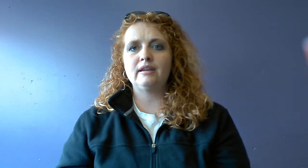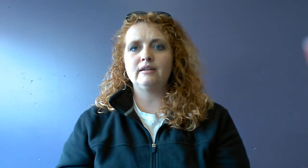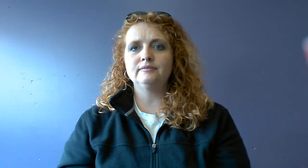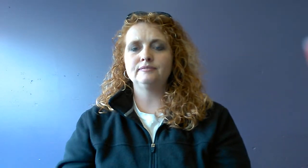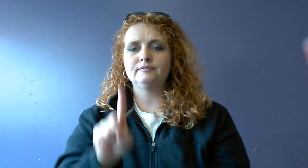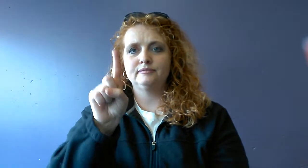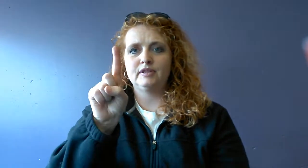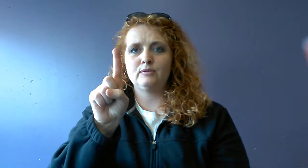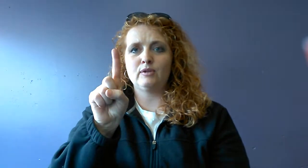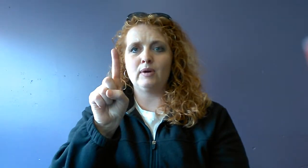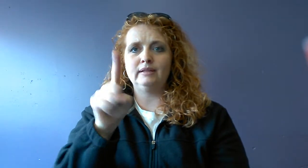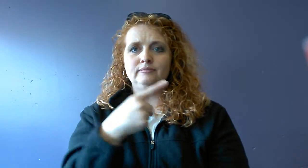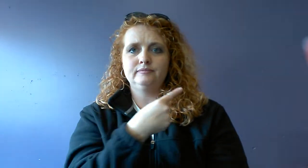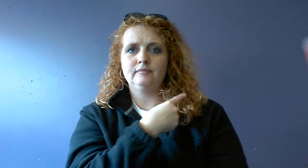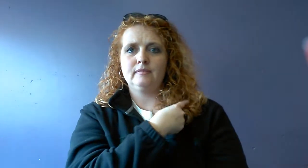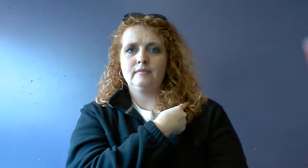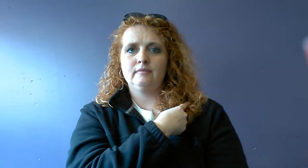China is with a one.